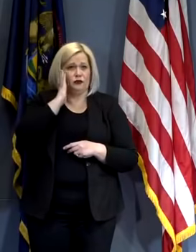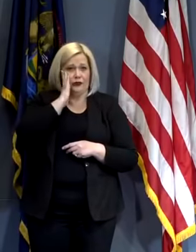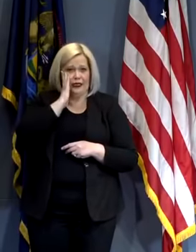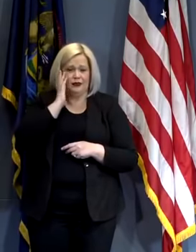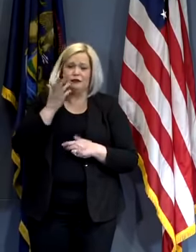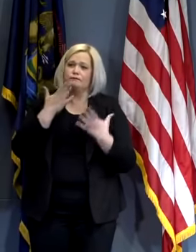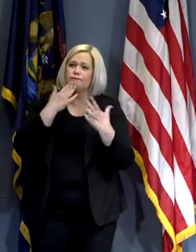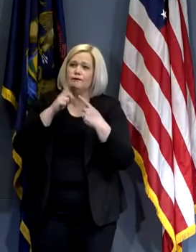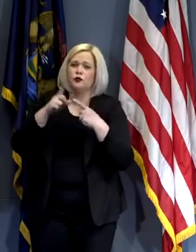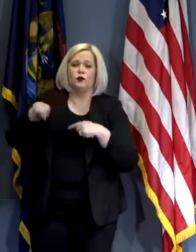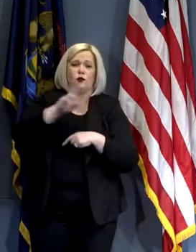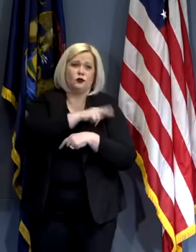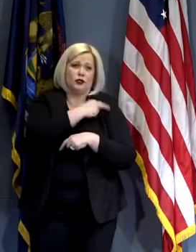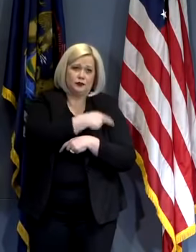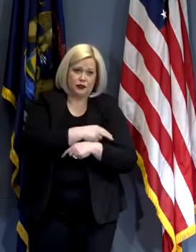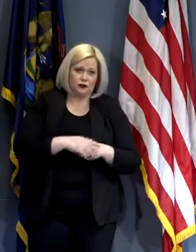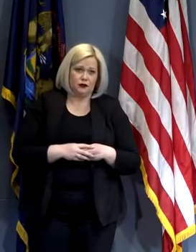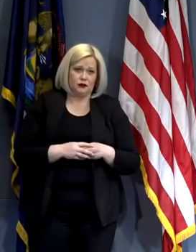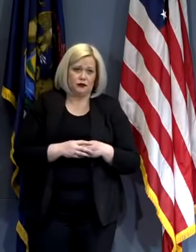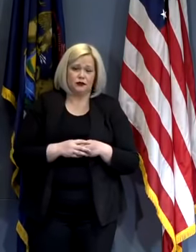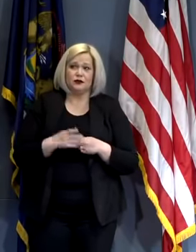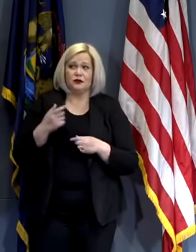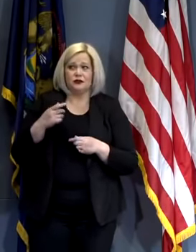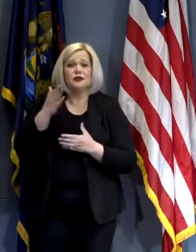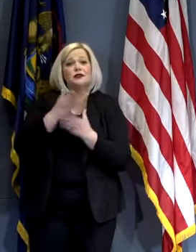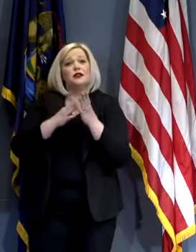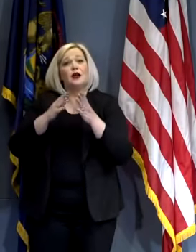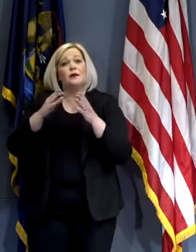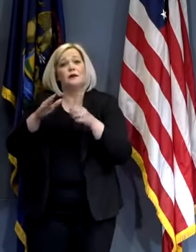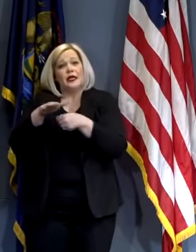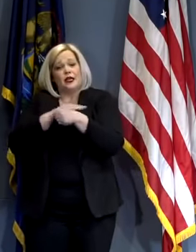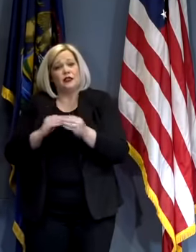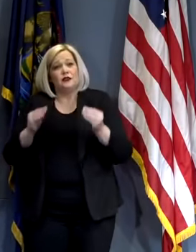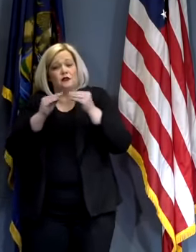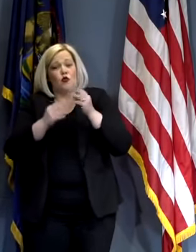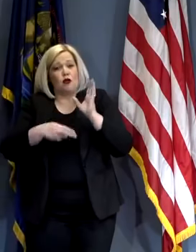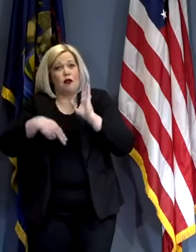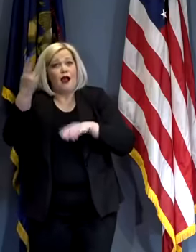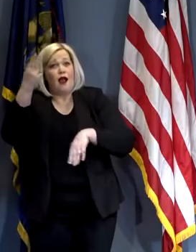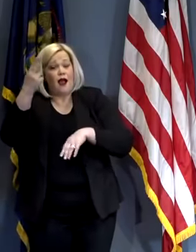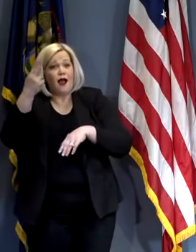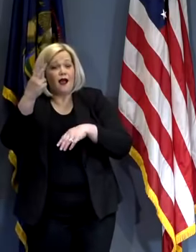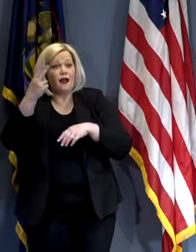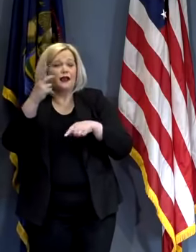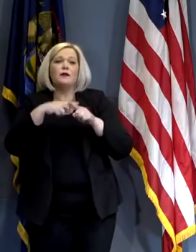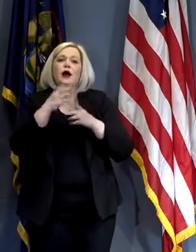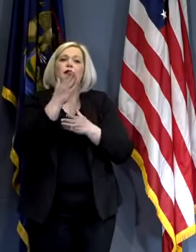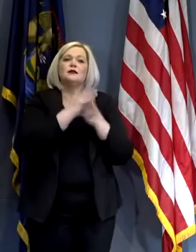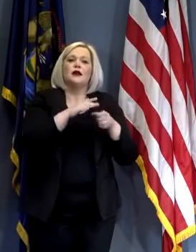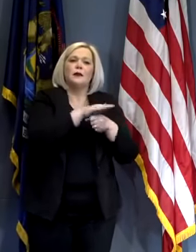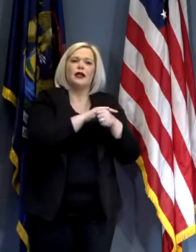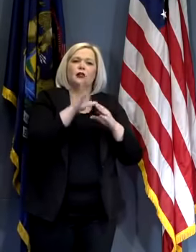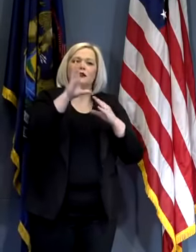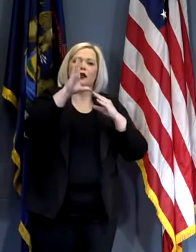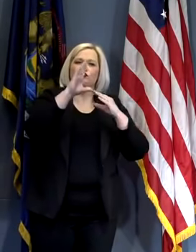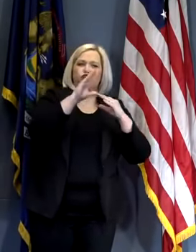their work. Utilization remains high in some places, but we do see some decreases emerging in Region 2